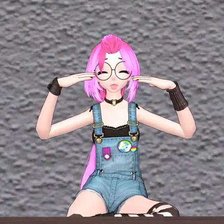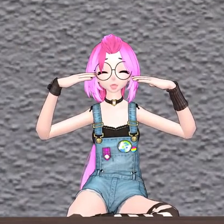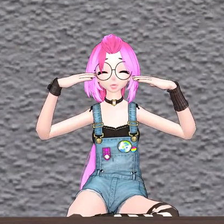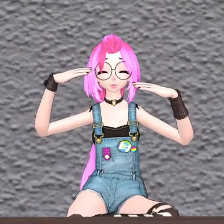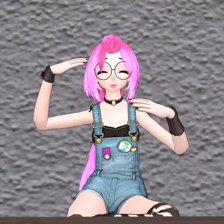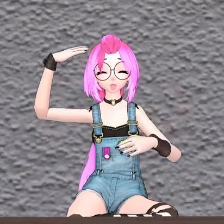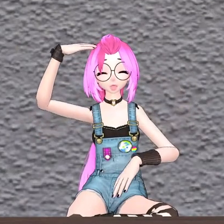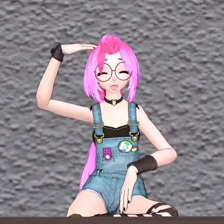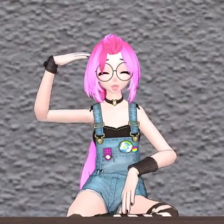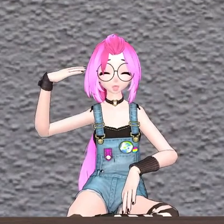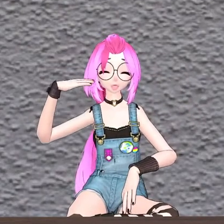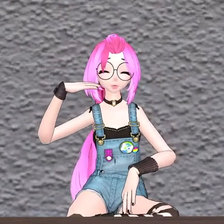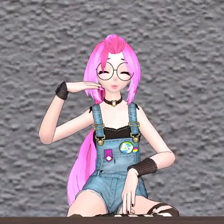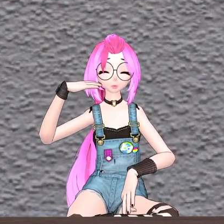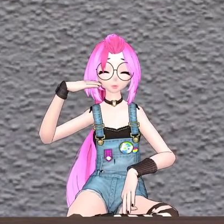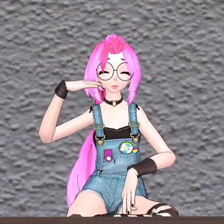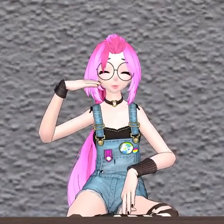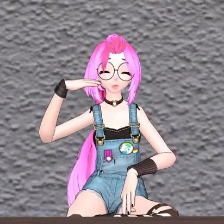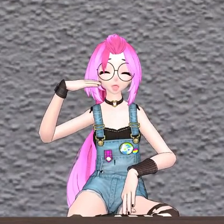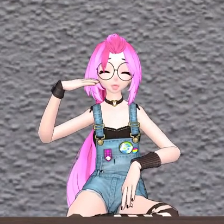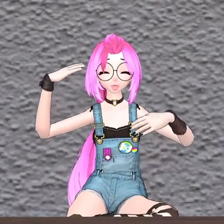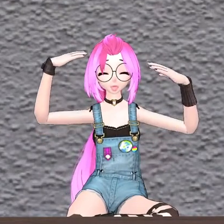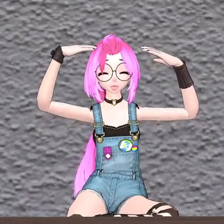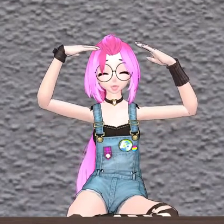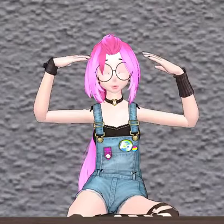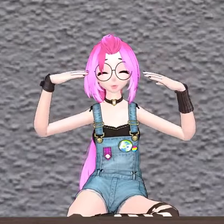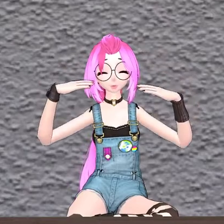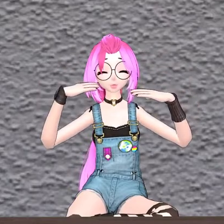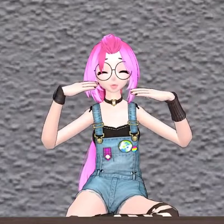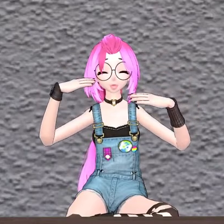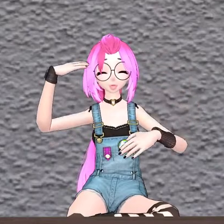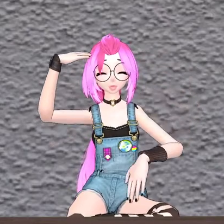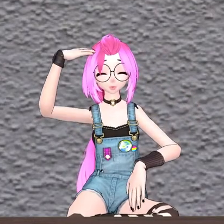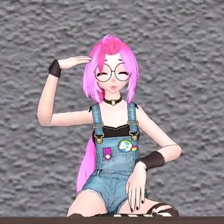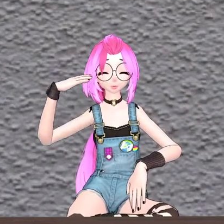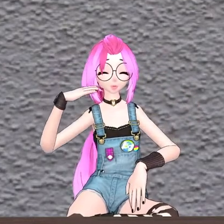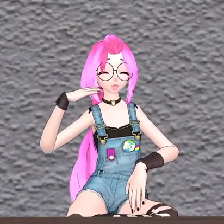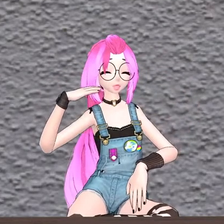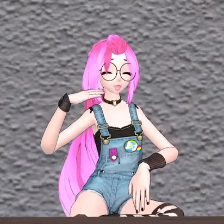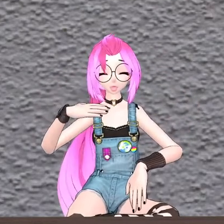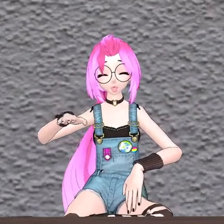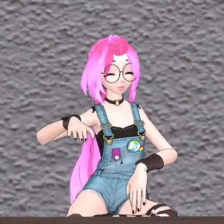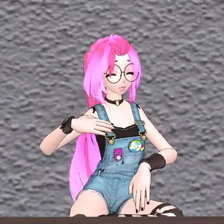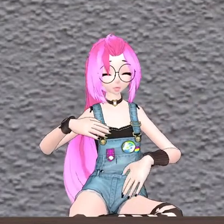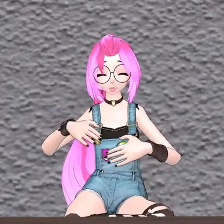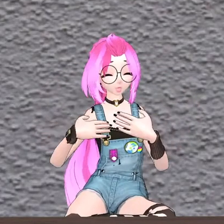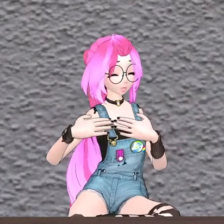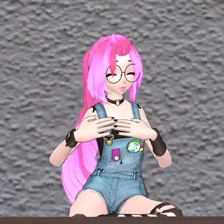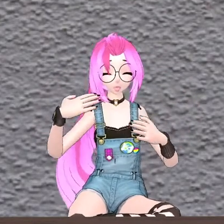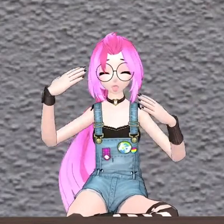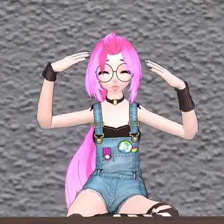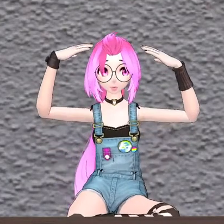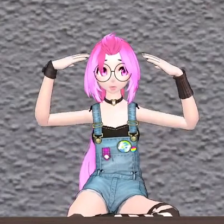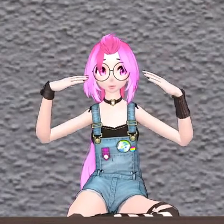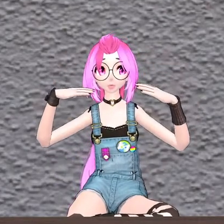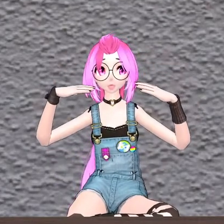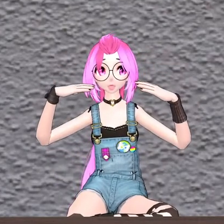like this, or you could do it one-handed. So two-handed, one-handed, either whatever you want.